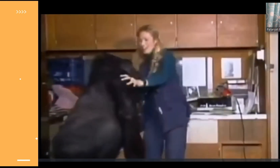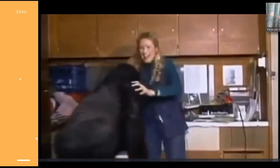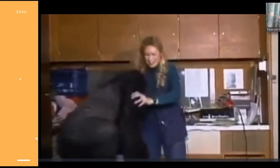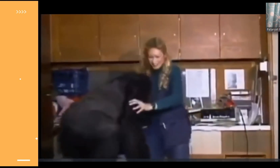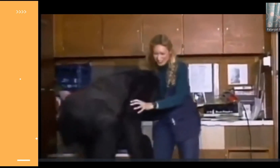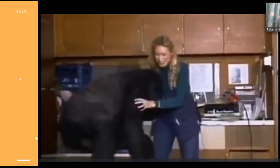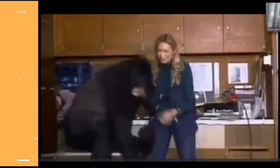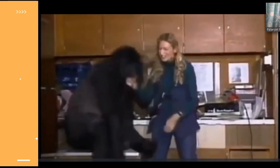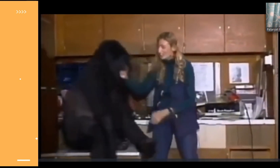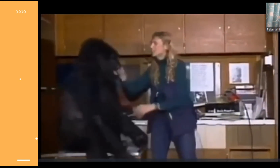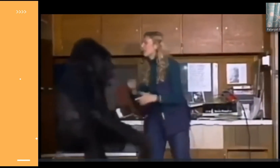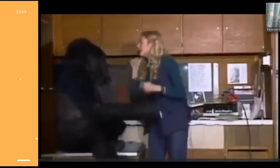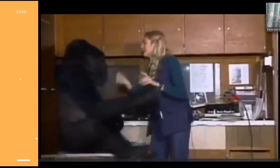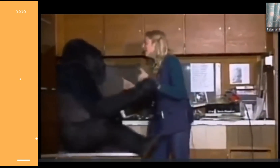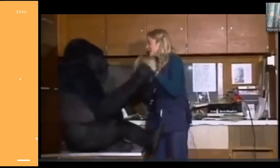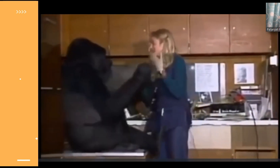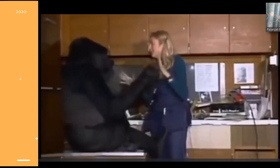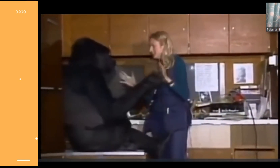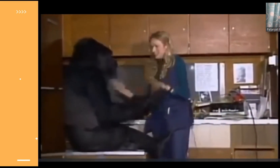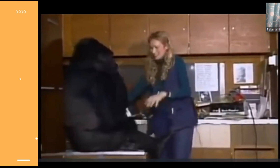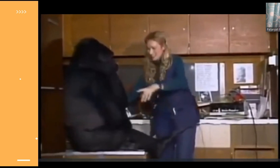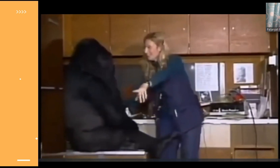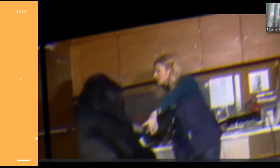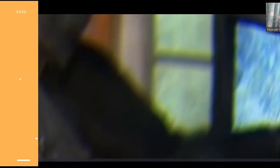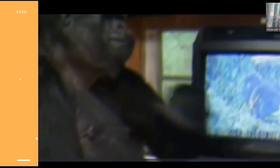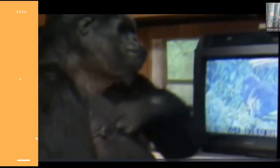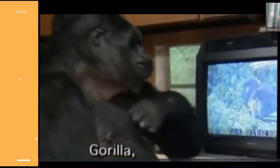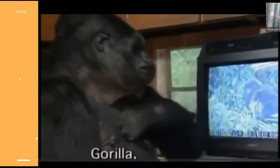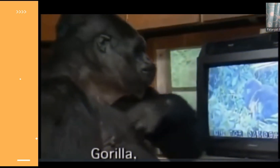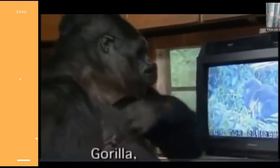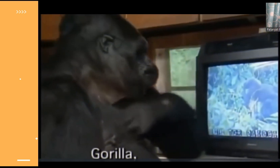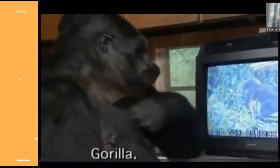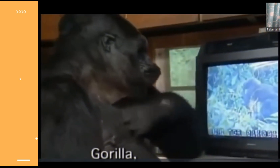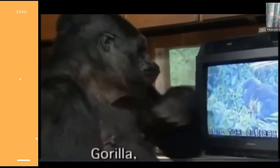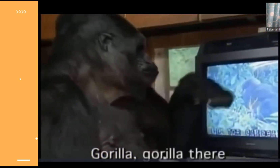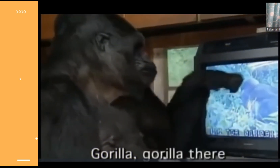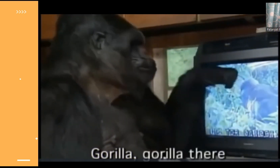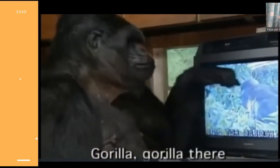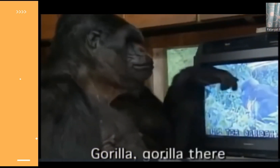not finished. On behalf of her endangered species.